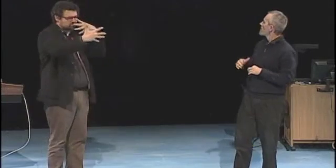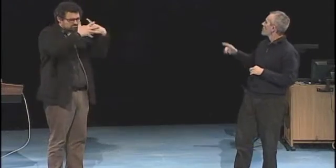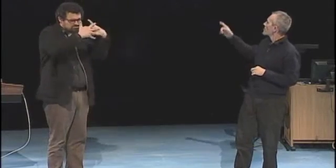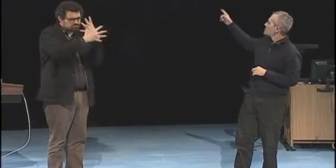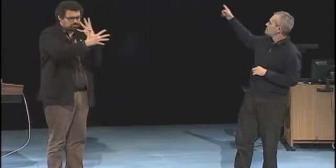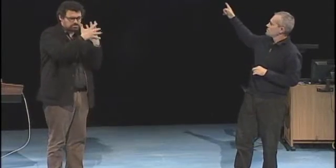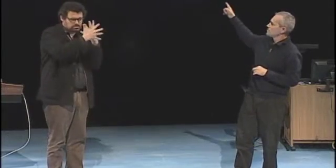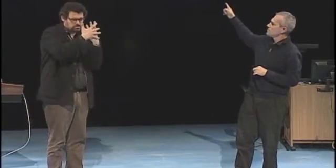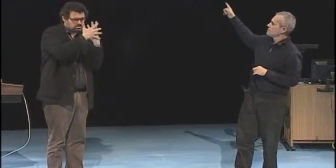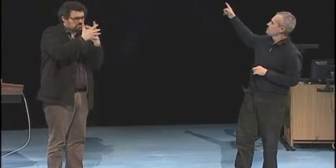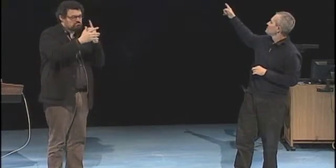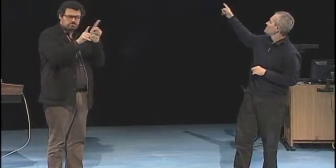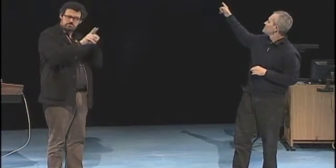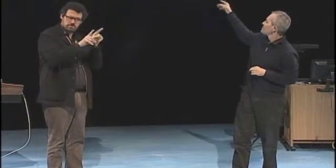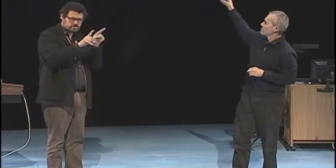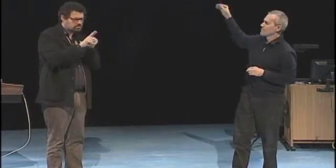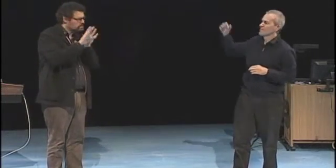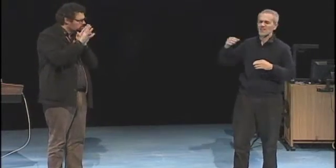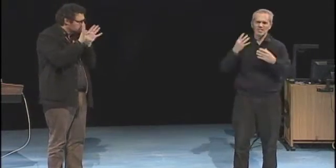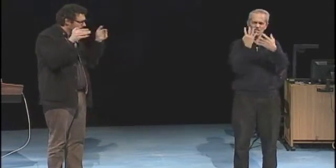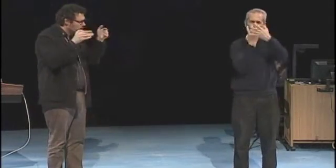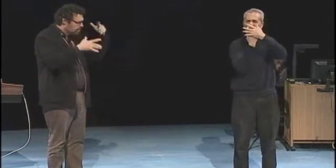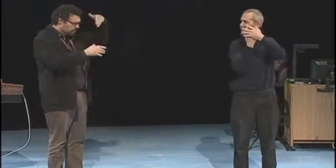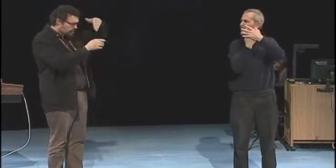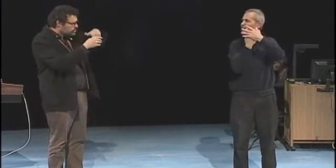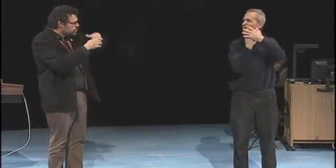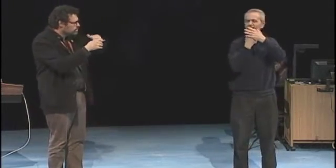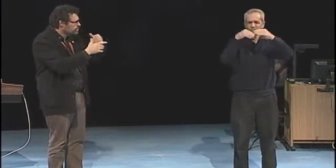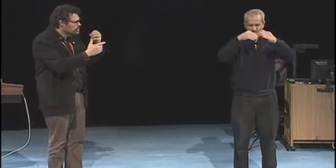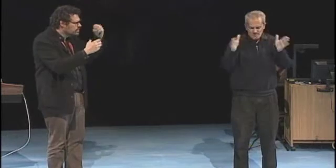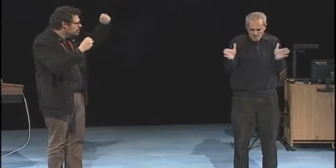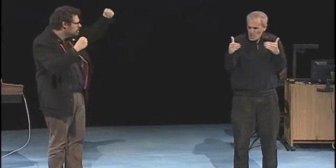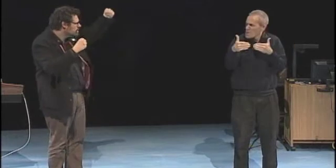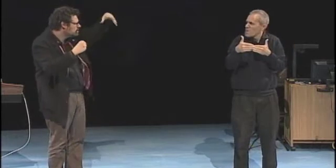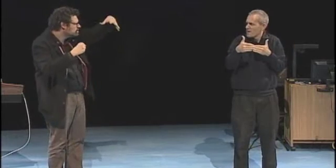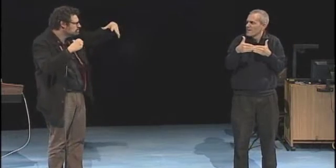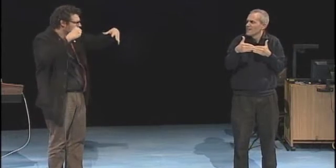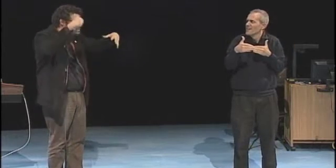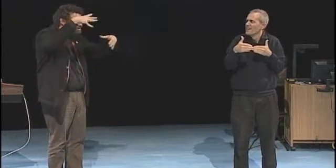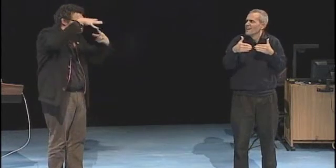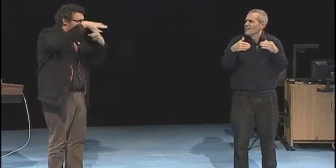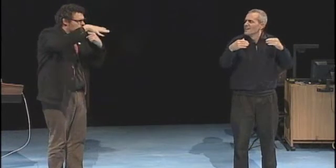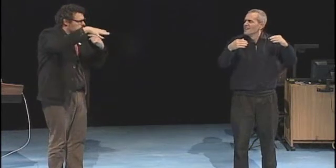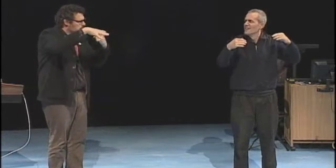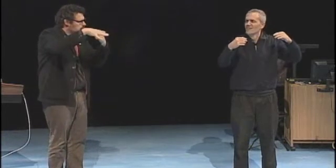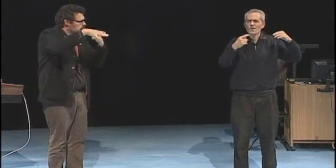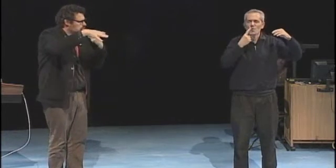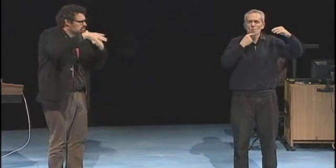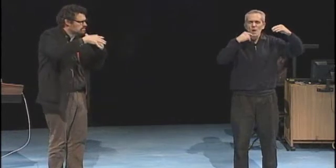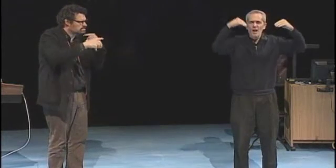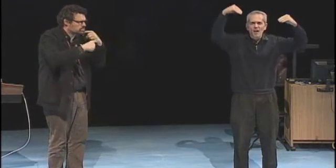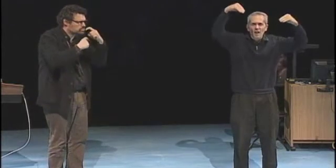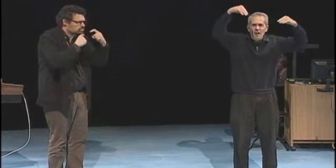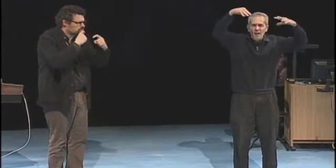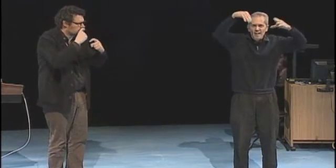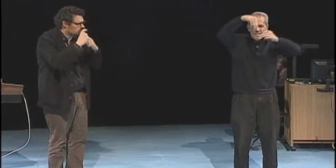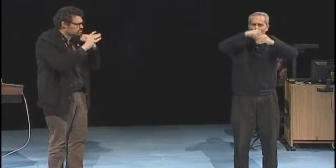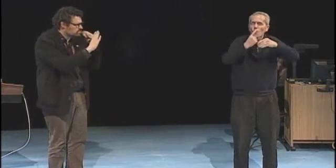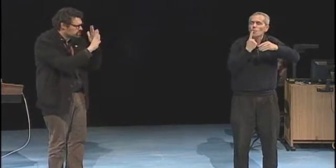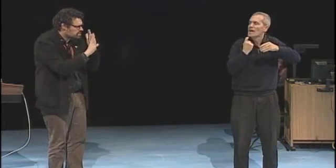Let me explain the meanings within this piece. There was the theme of the cage again, and a